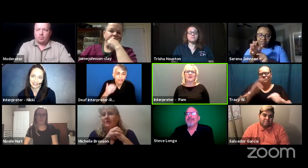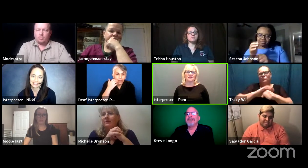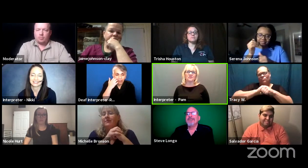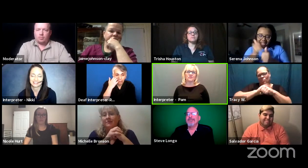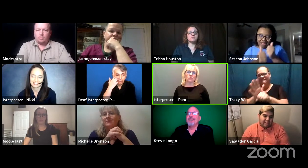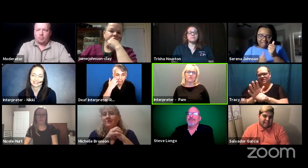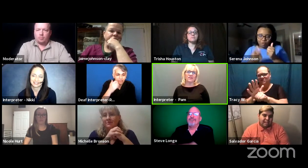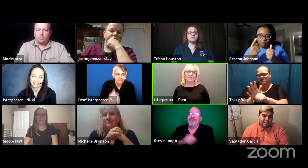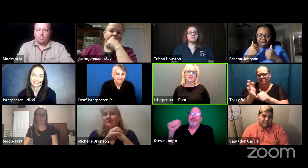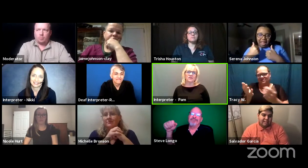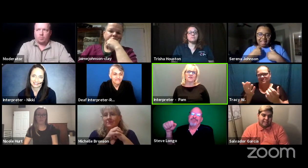because of COVID.